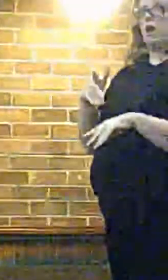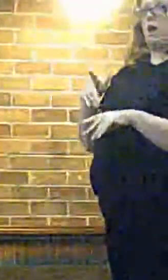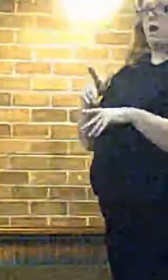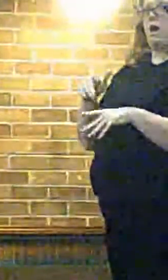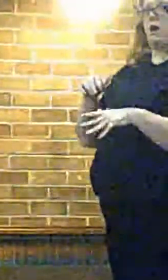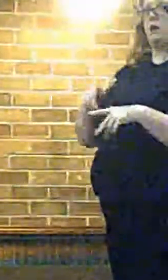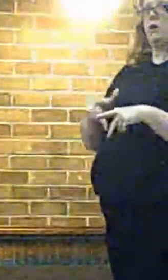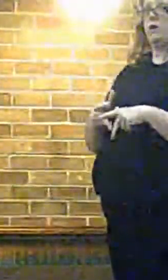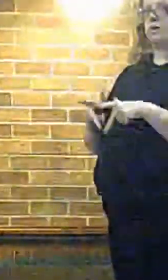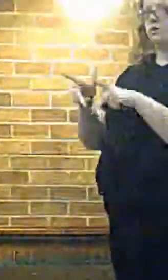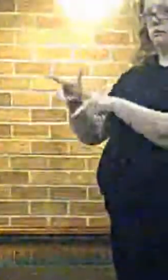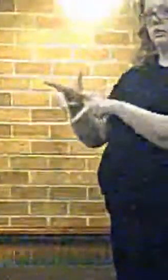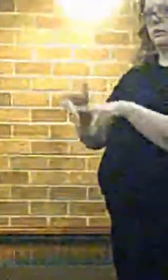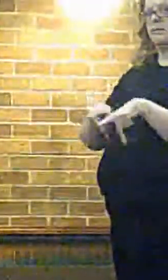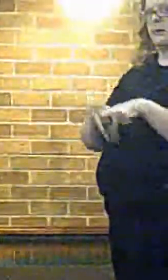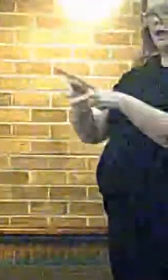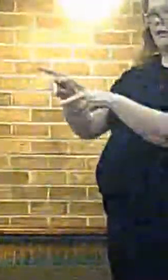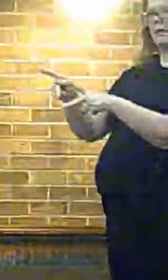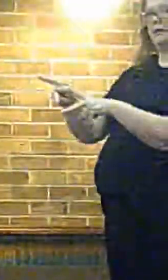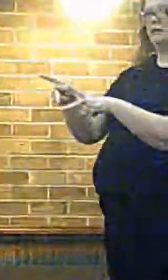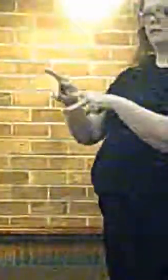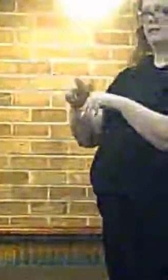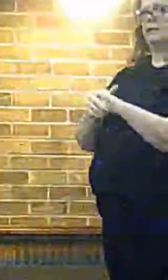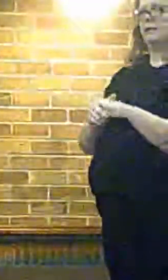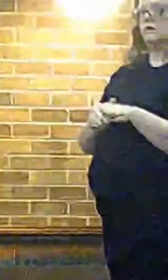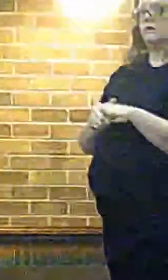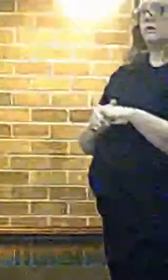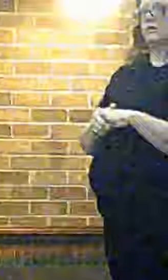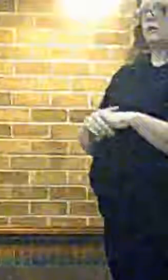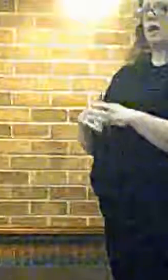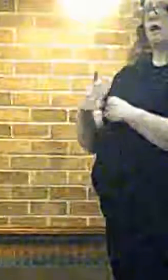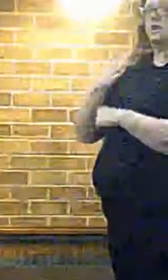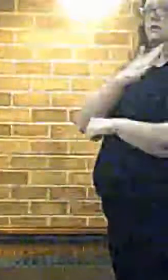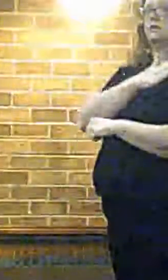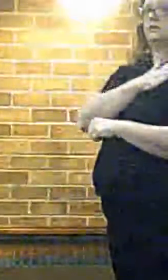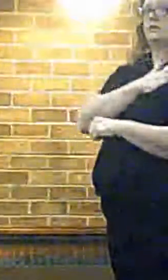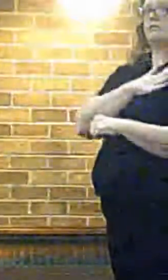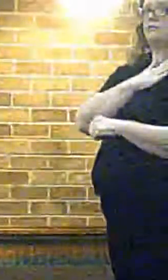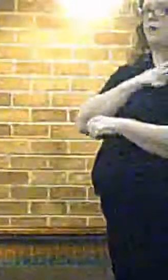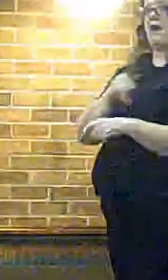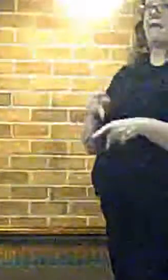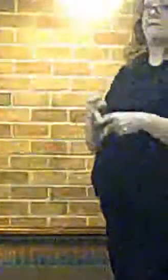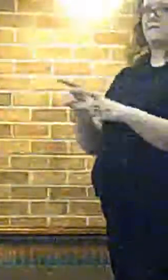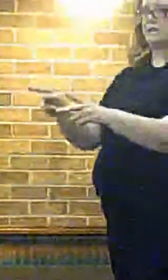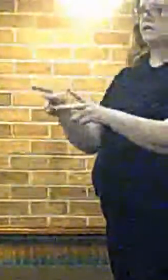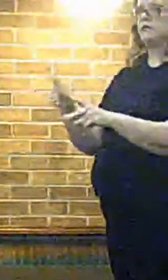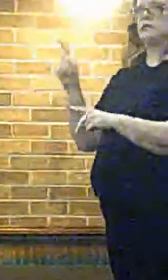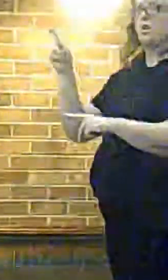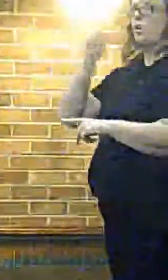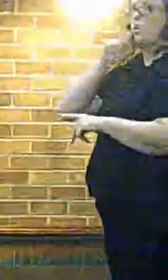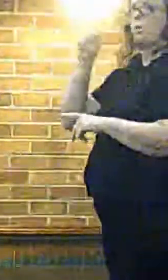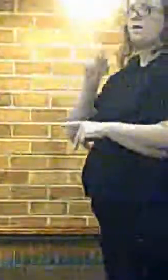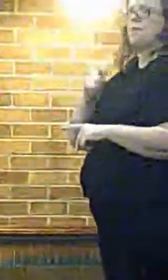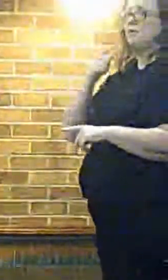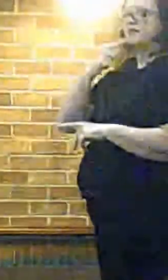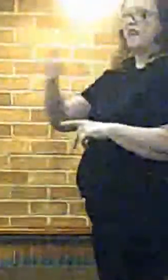there'll be drainage, and the field's brown, it's brown field. It's not green belt. Not according to